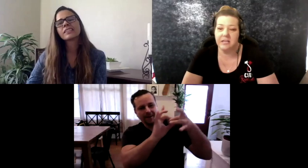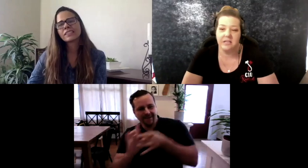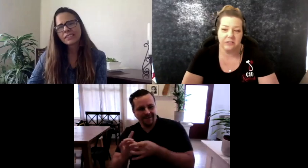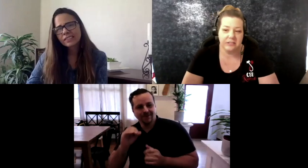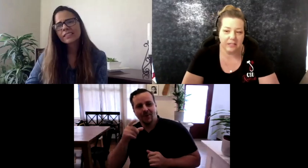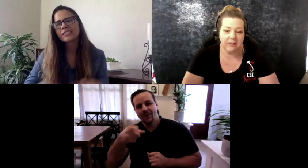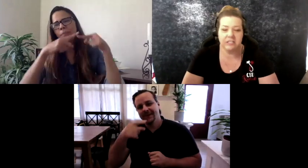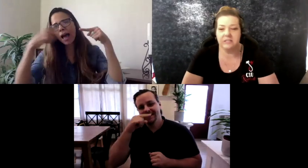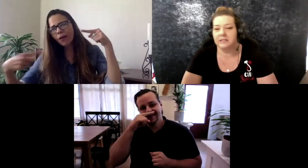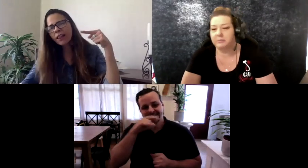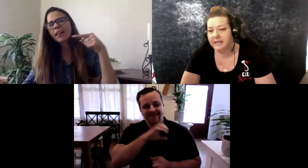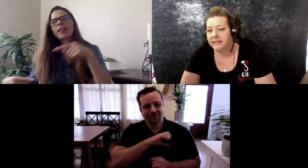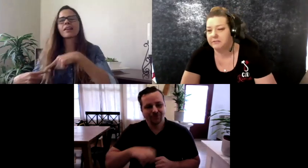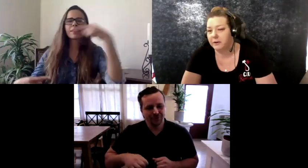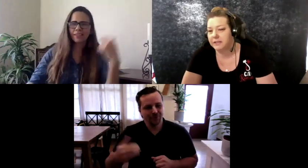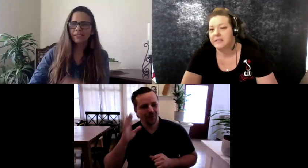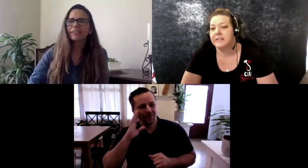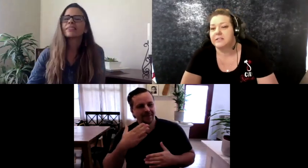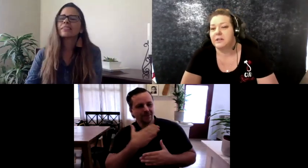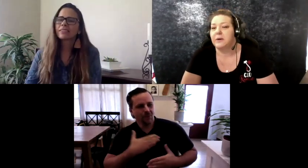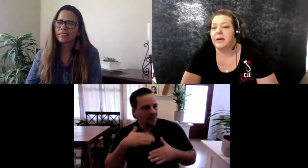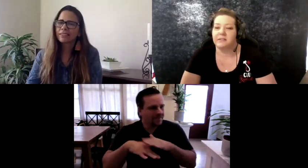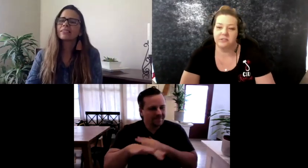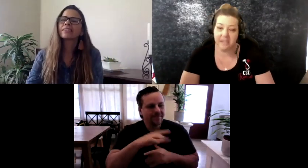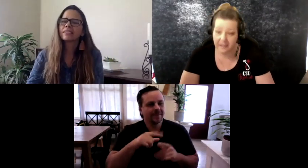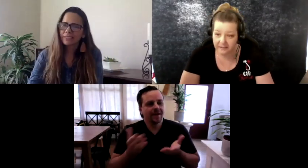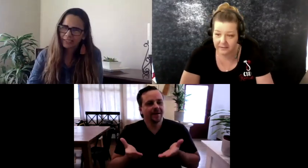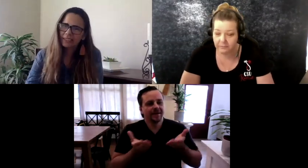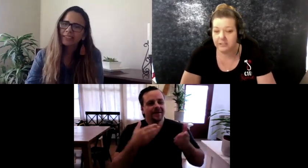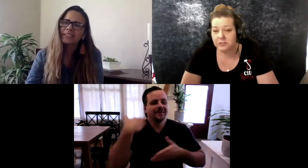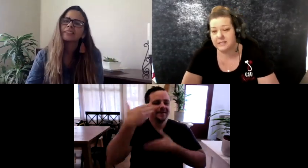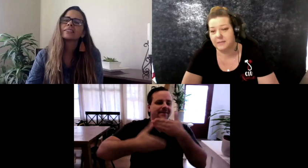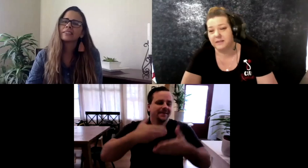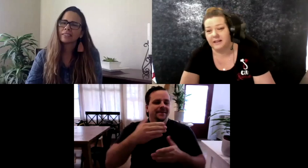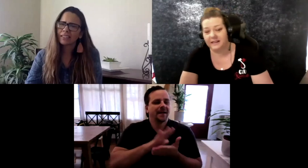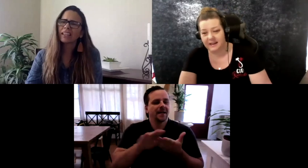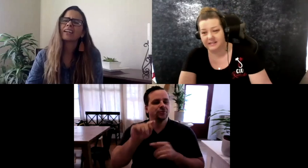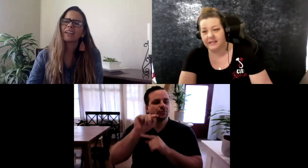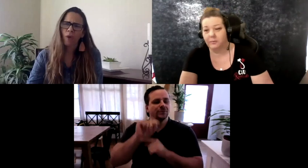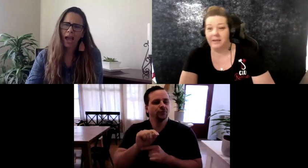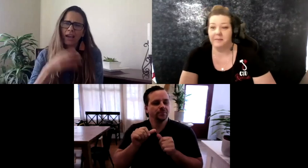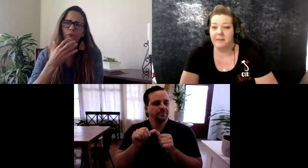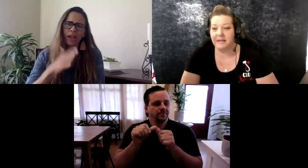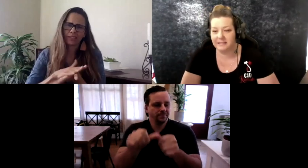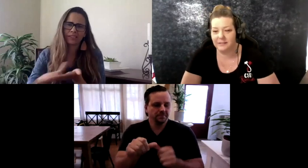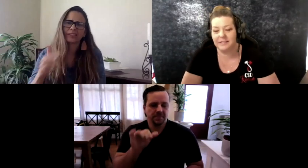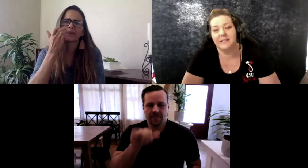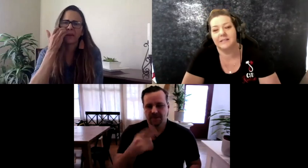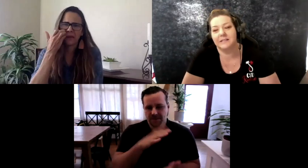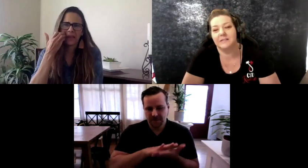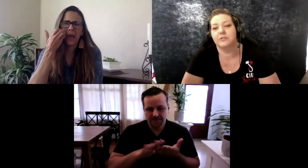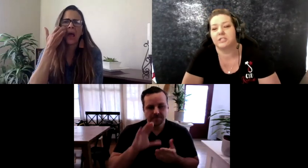they do the decorations and the planning for it. So Esther's kids would enjoy something like that are planned by my kids. So it's a